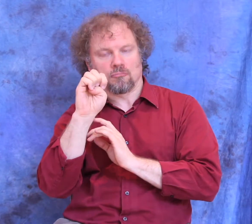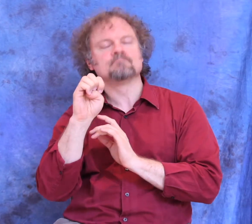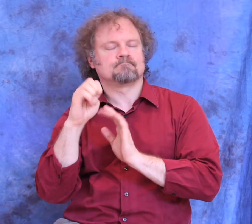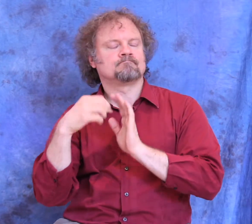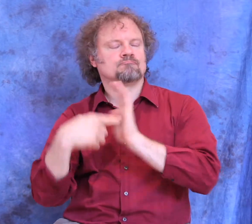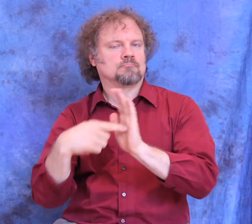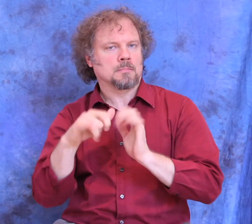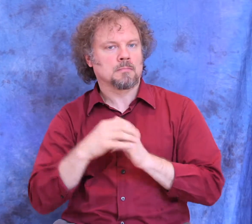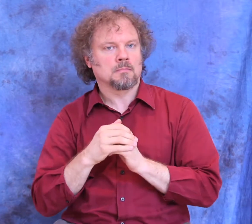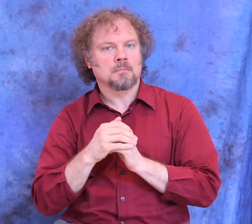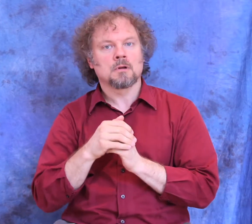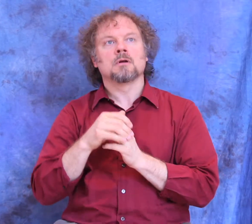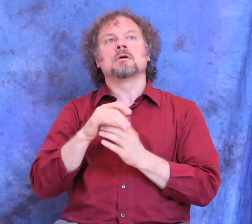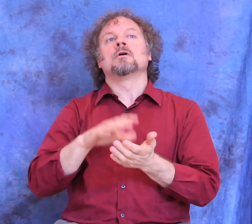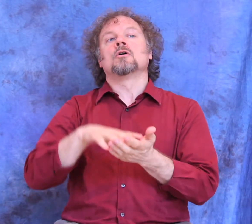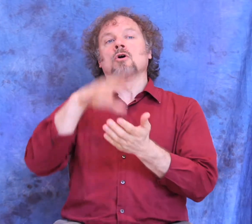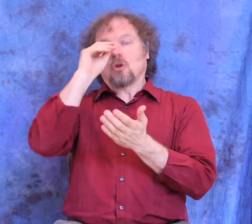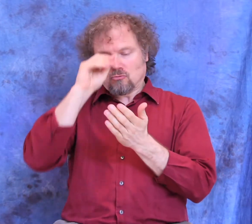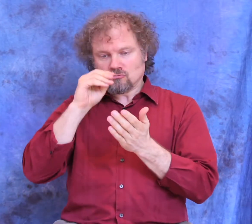Learn Torah all night.